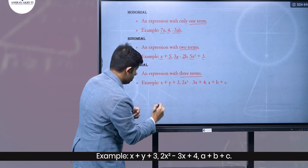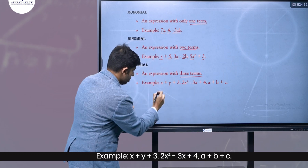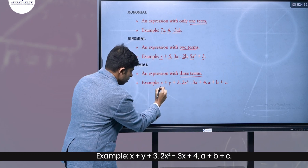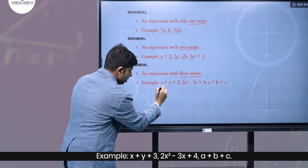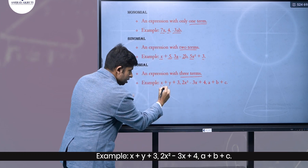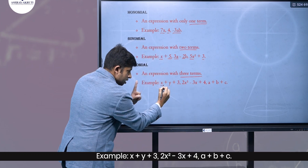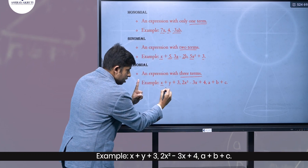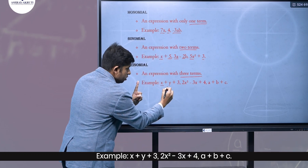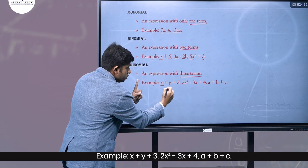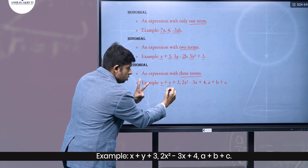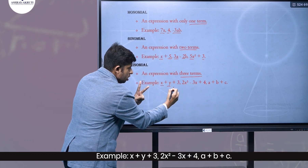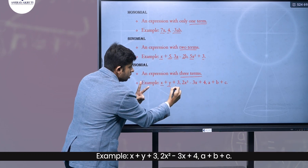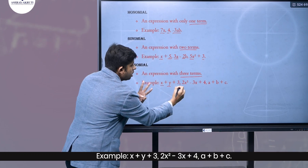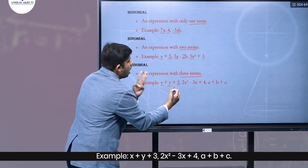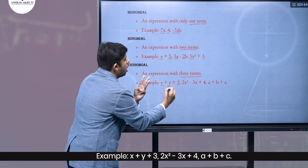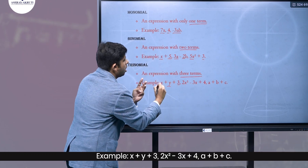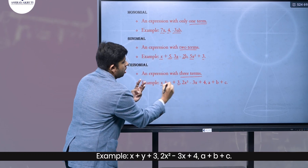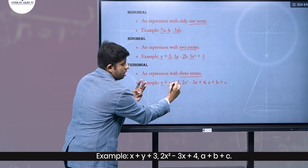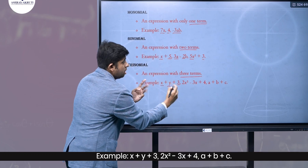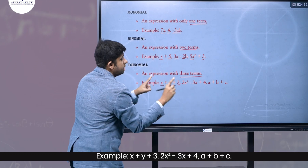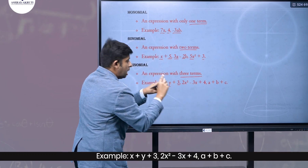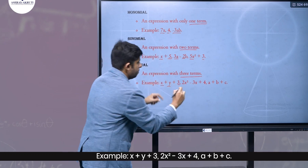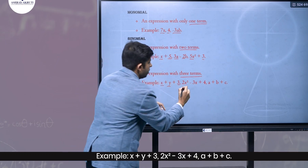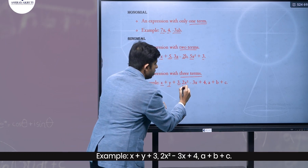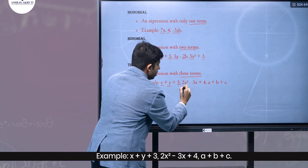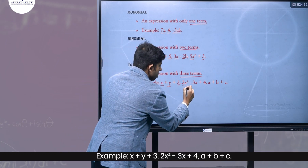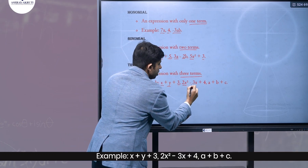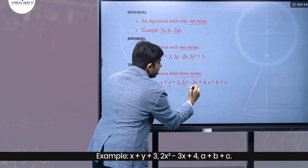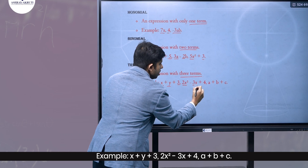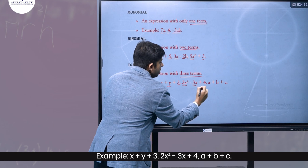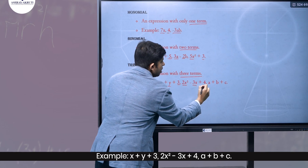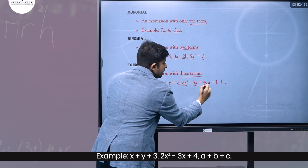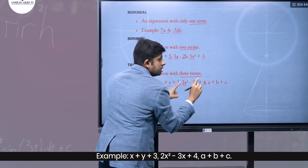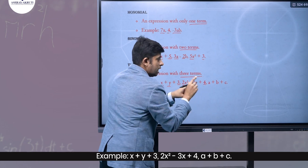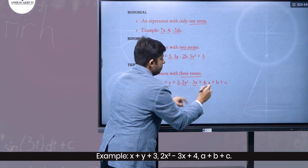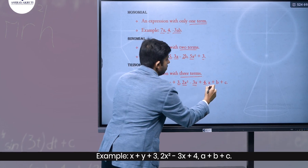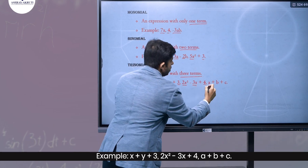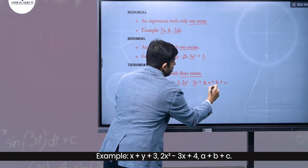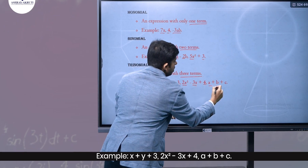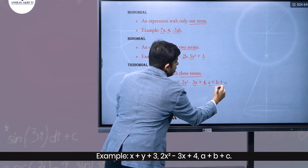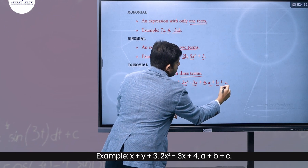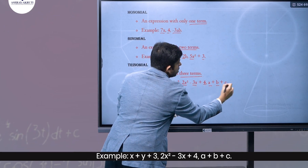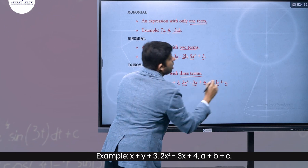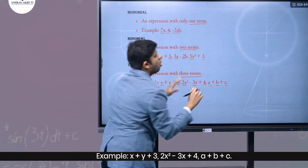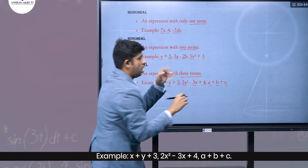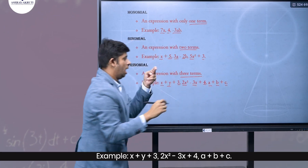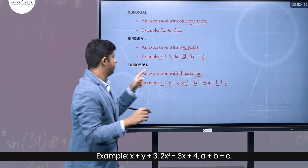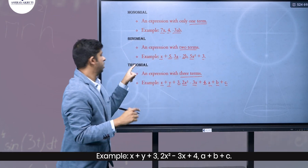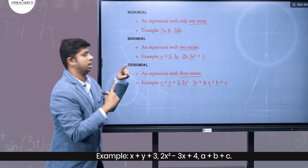Example, x plus y plus 3, comma 2x square minus 3x plus 4, comma a plus b